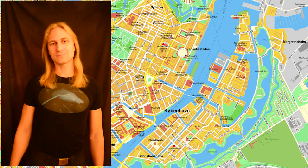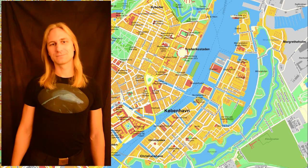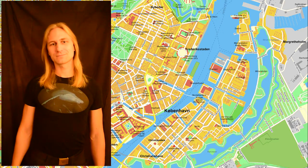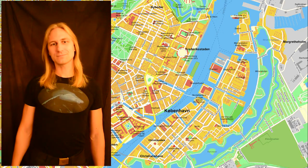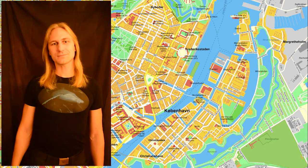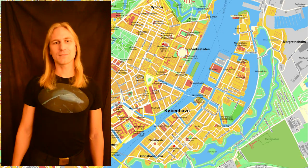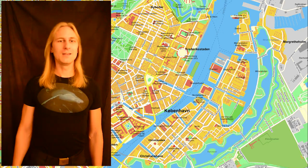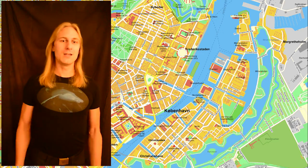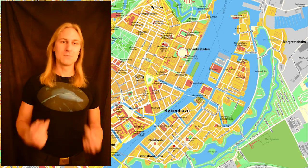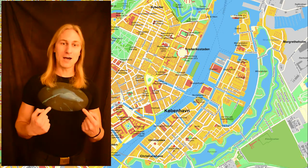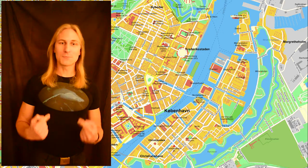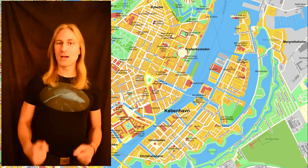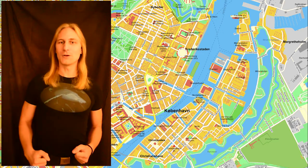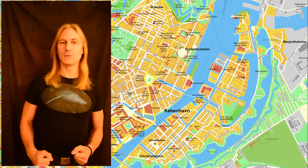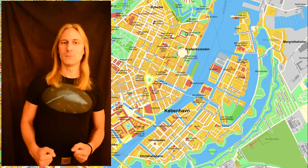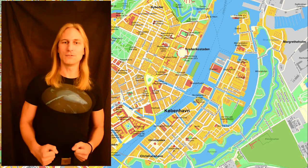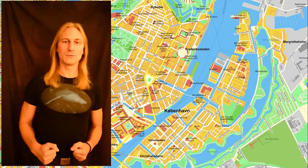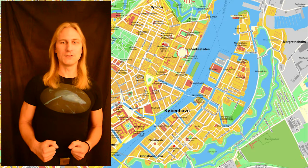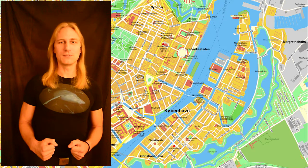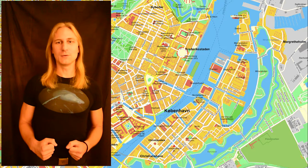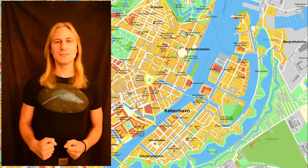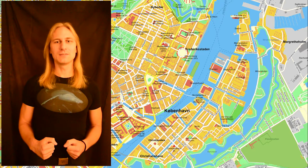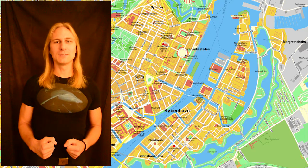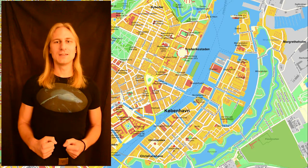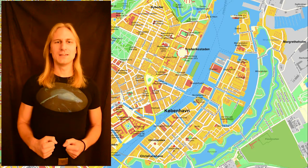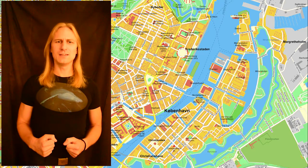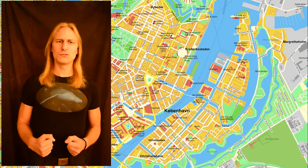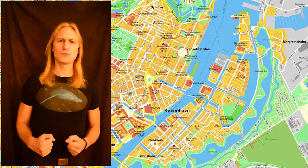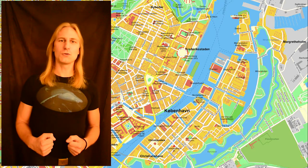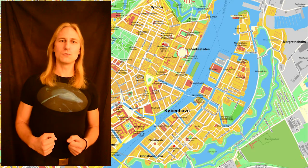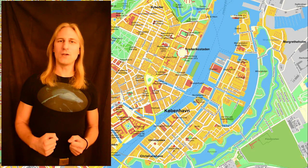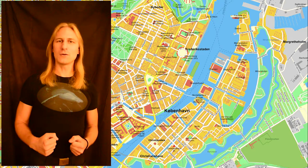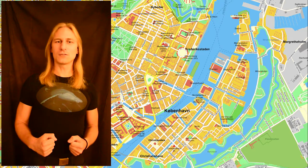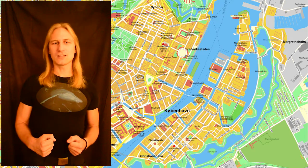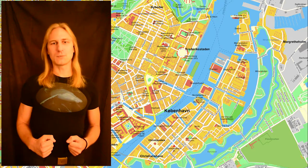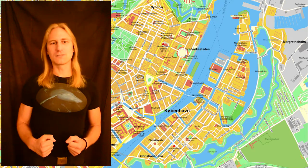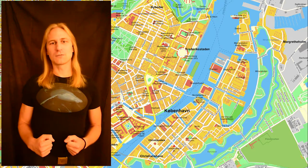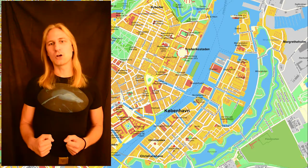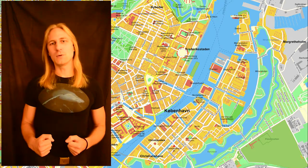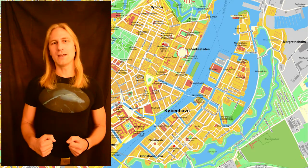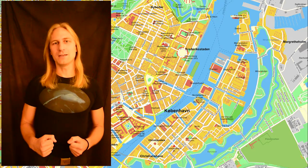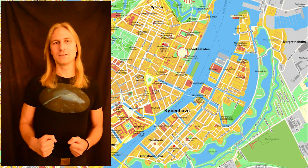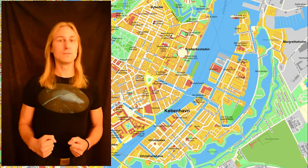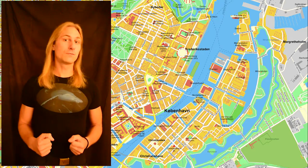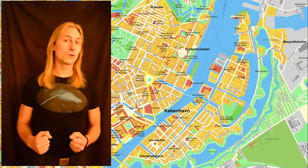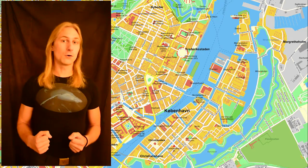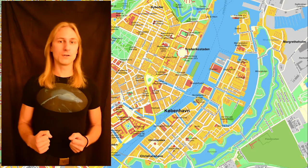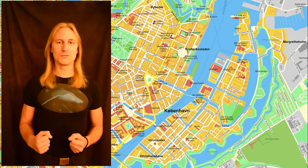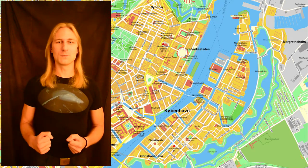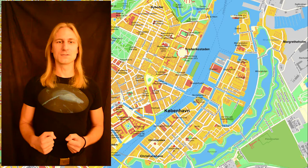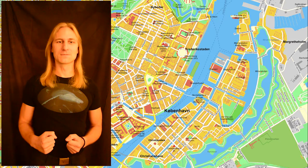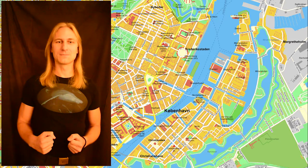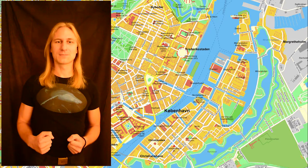Foot. My primary purpose with this series is to show you various aspects of Copenhagen for